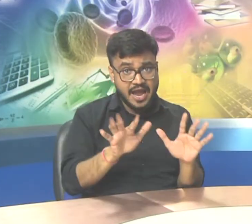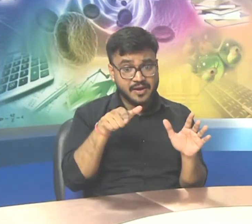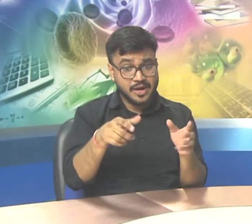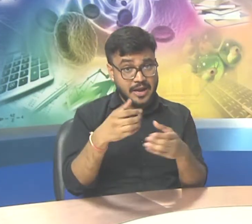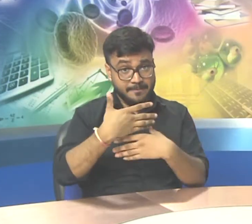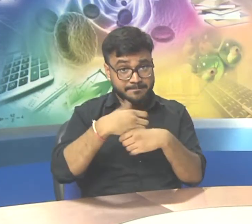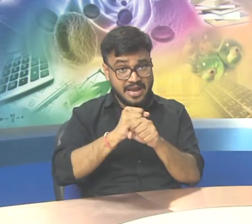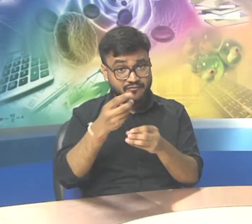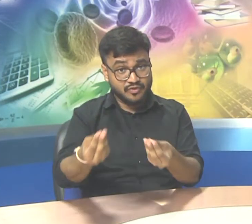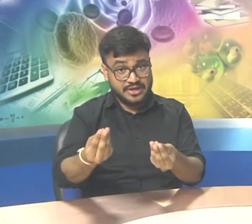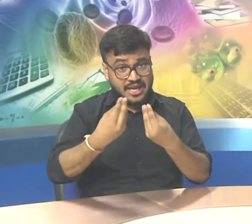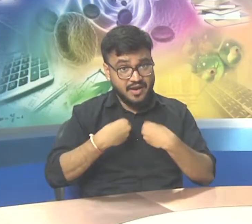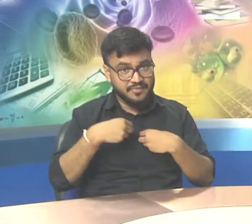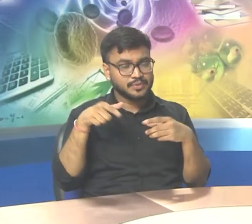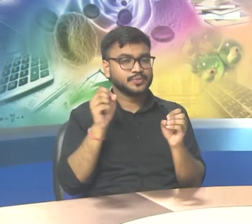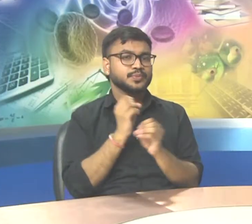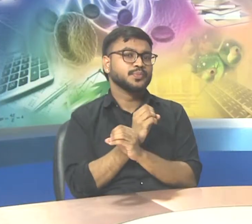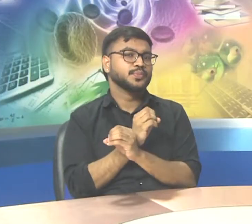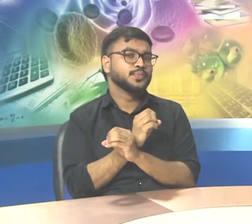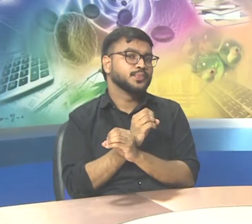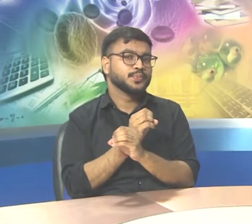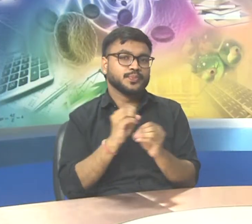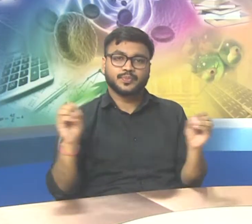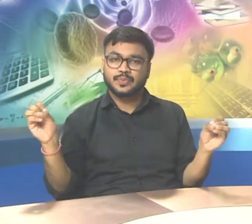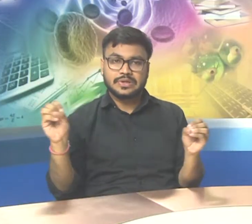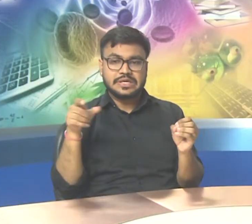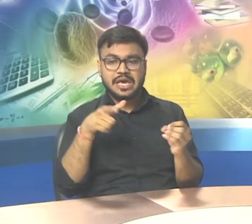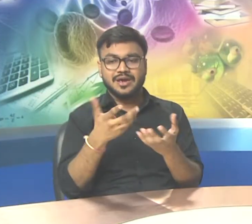And what happens when we don't get proper nutrition?